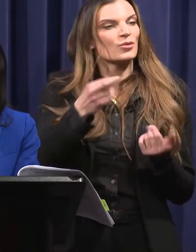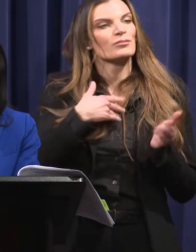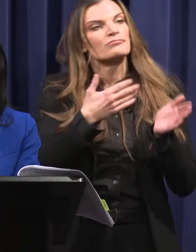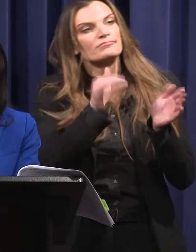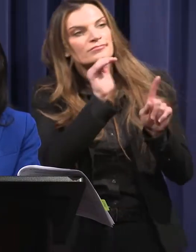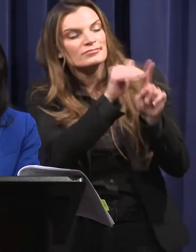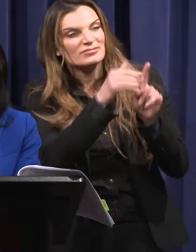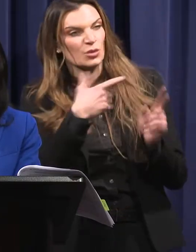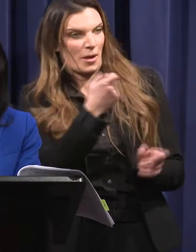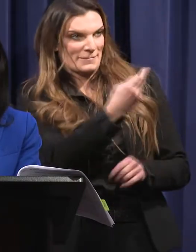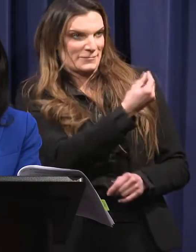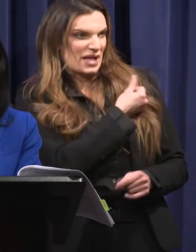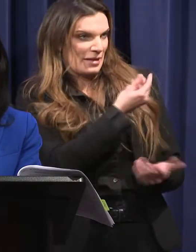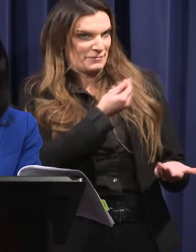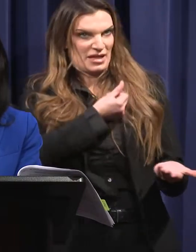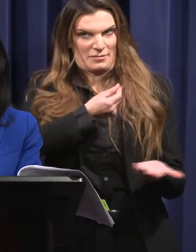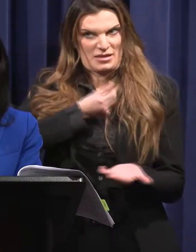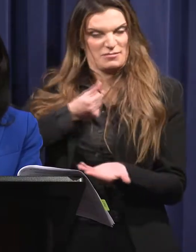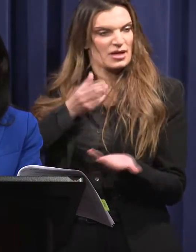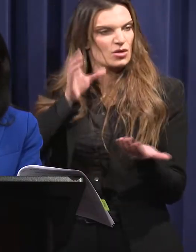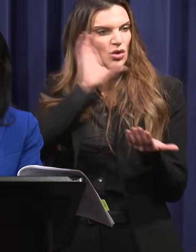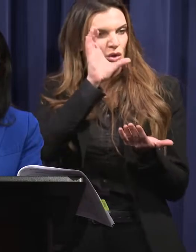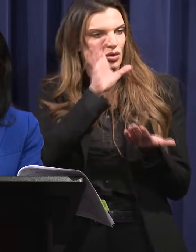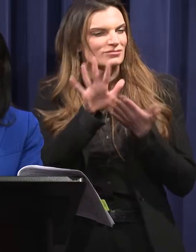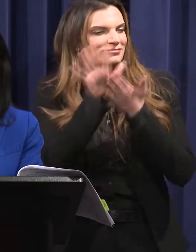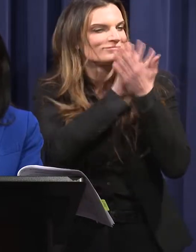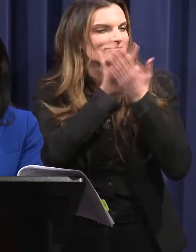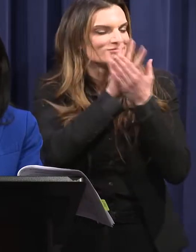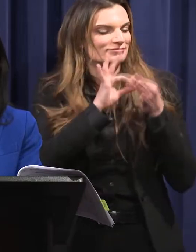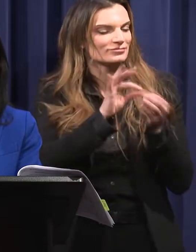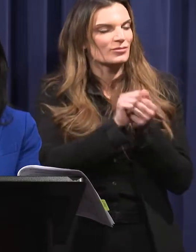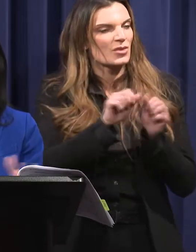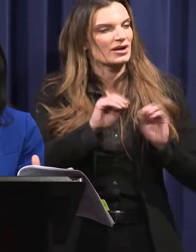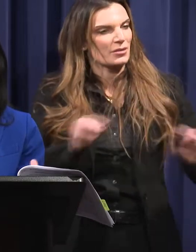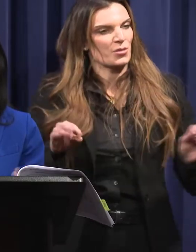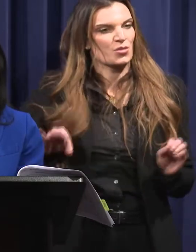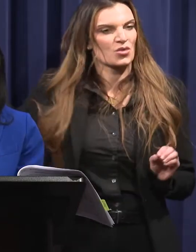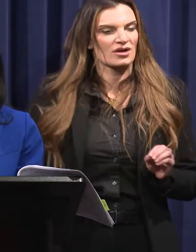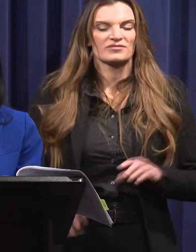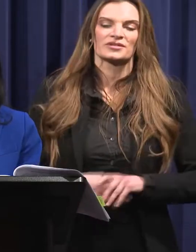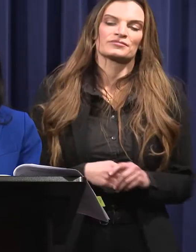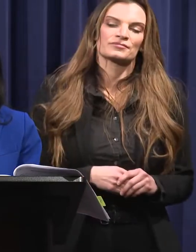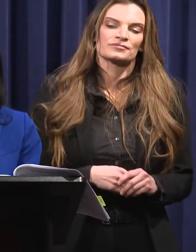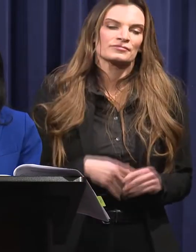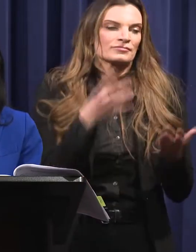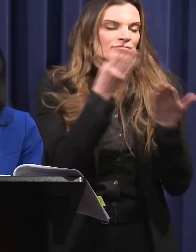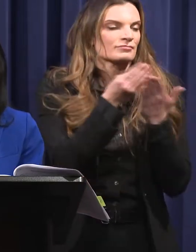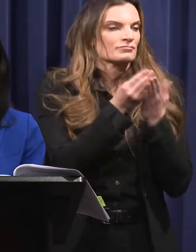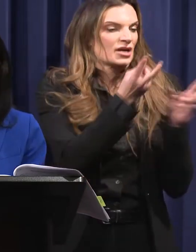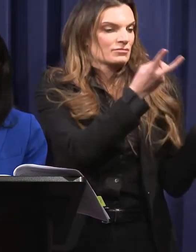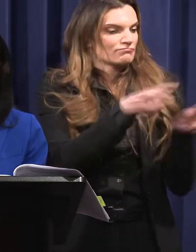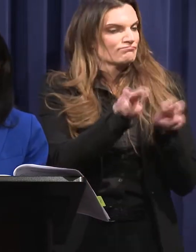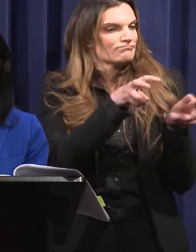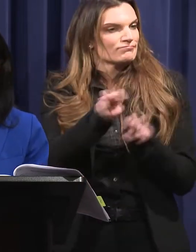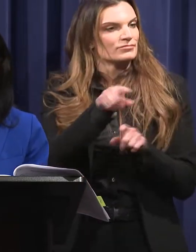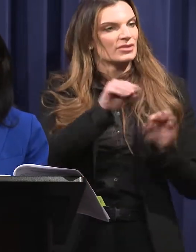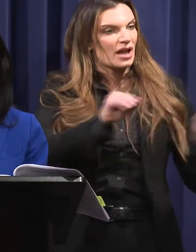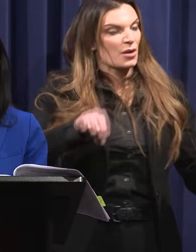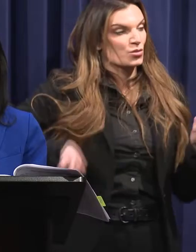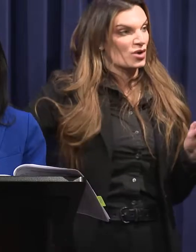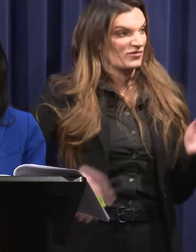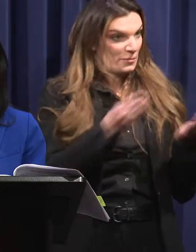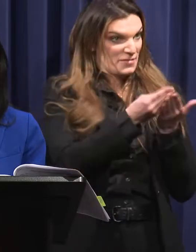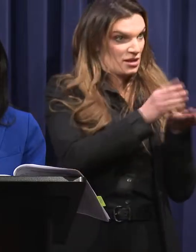expenses incurred by other nonprofit or business accounts, unilaterally moving funds from nonprofit accounts without